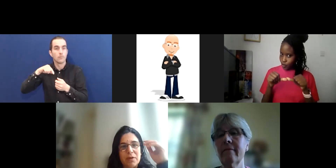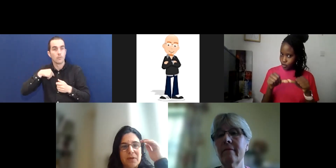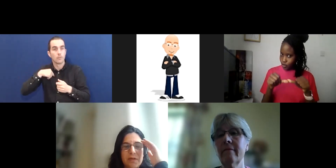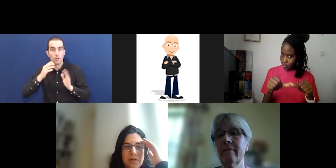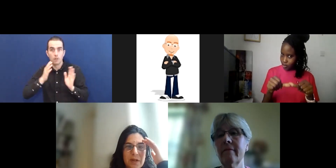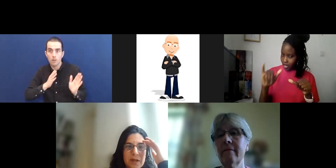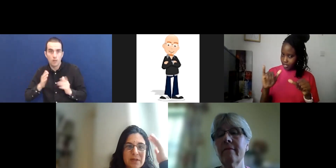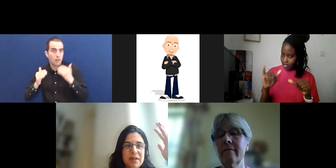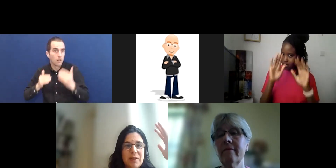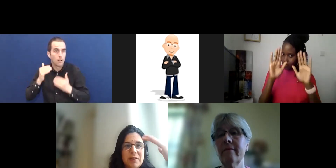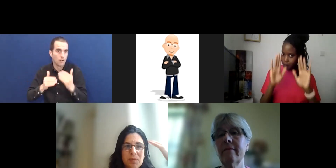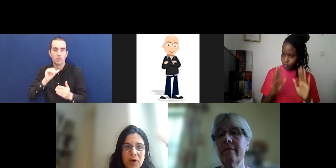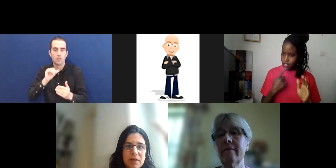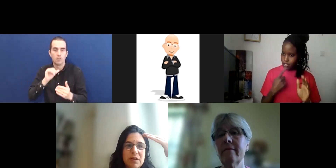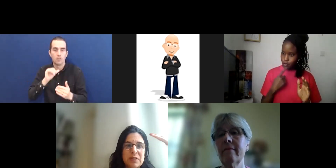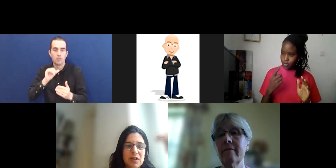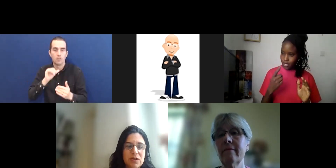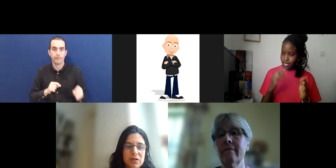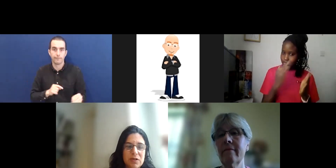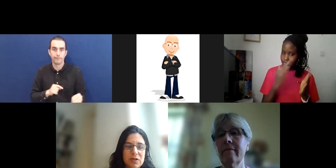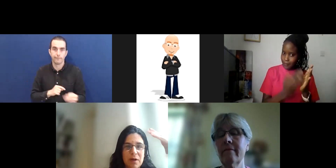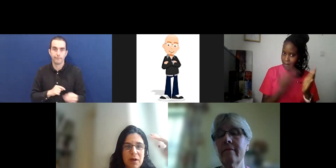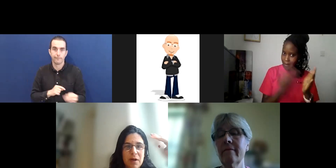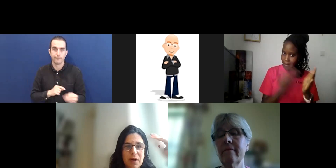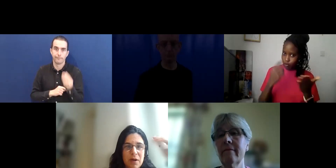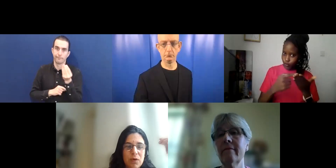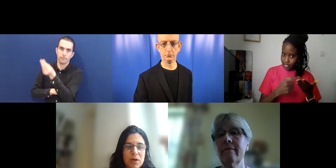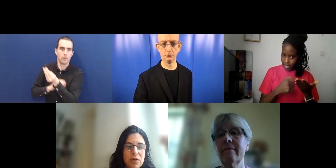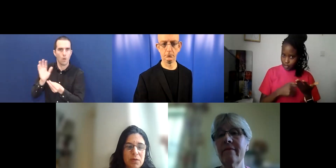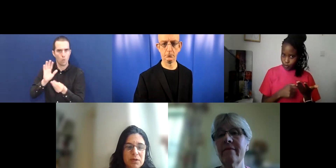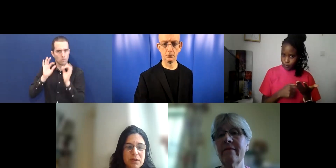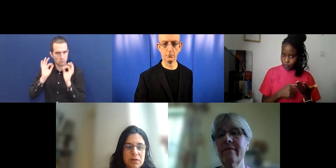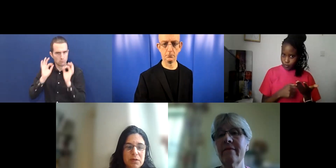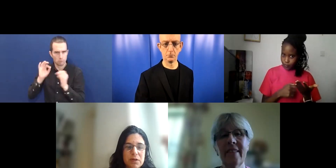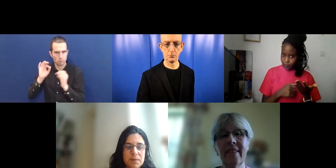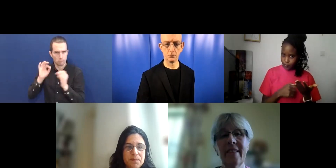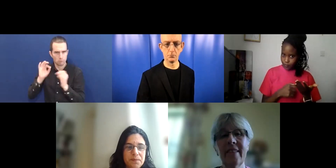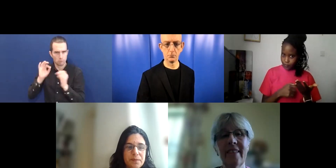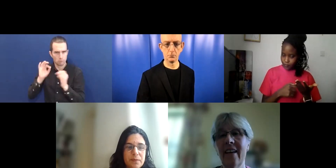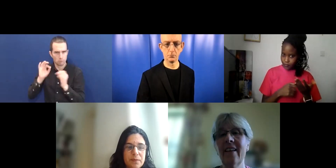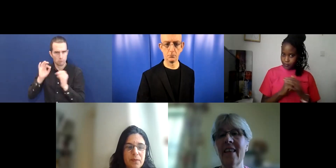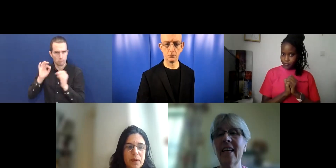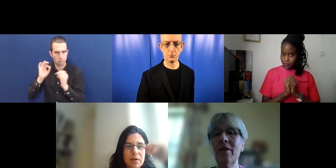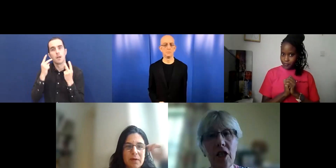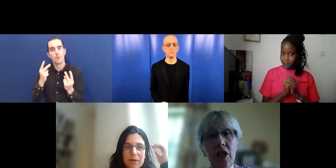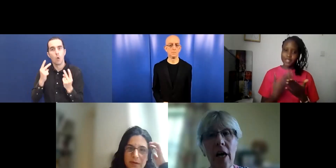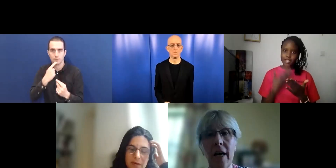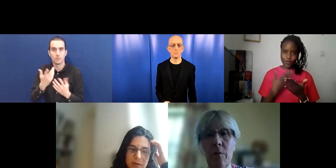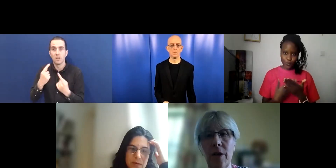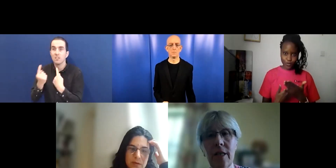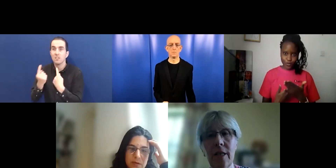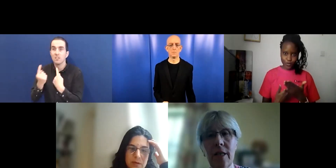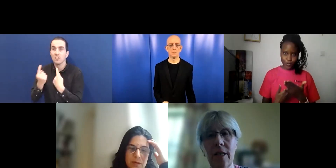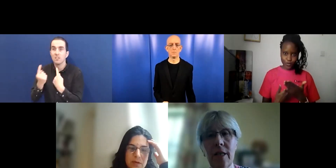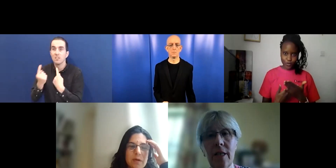I think it's really important to say that it's part of discussions quite a bit in our work on open solutions. Thank you. Thank you so much. Please share that